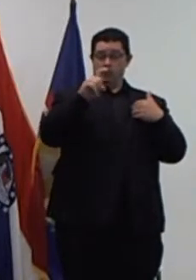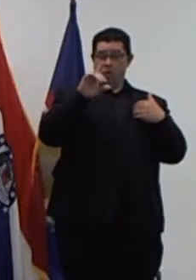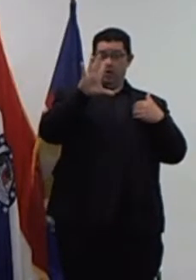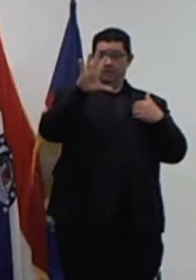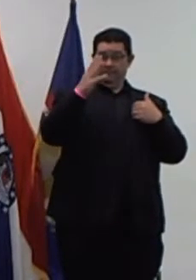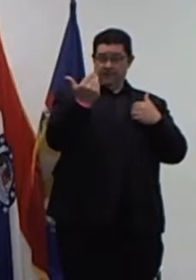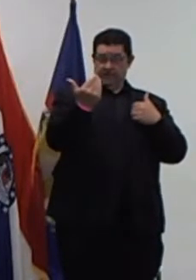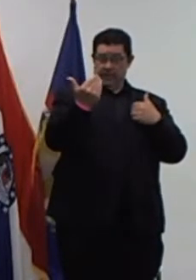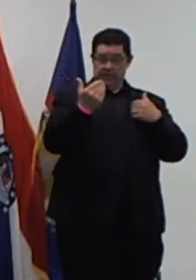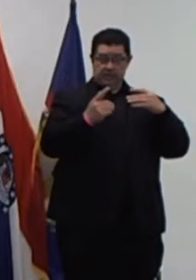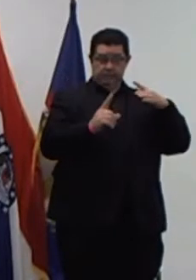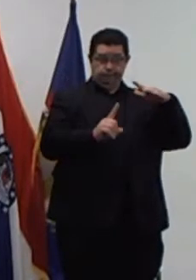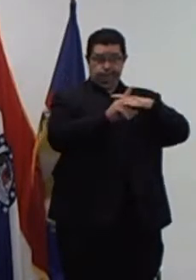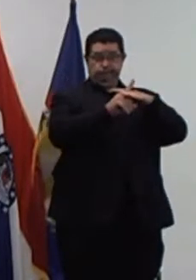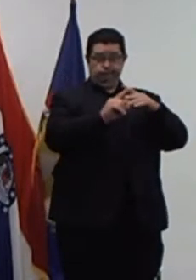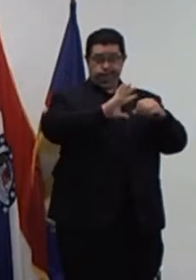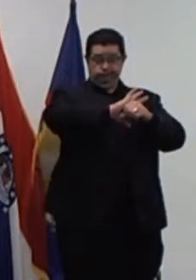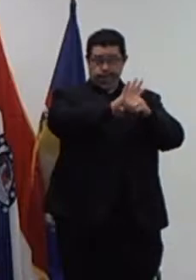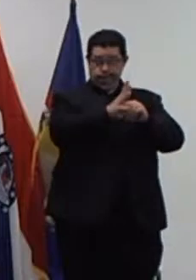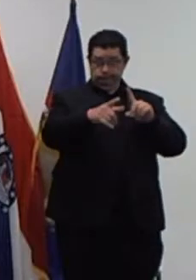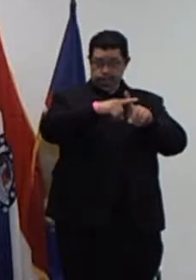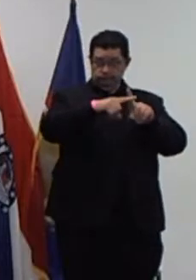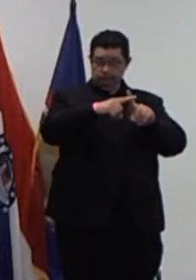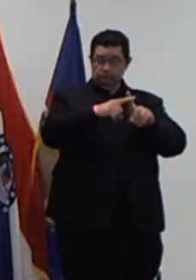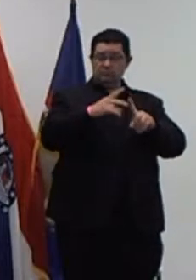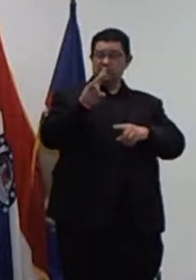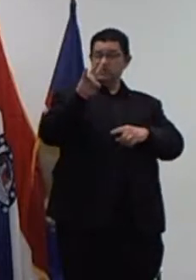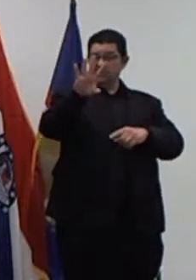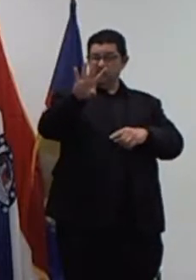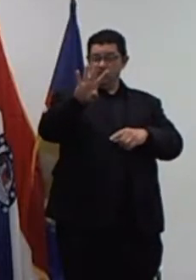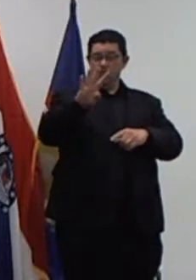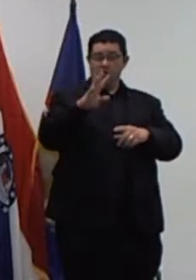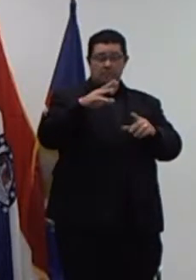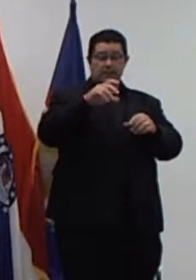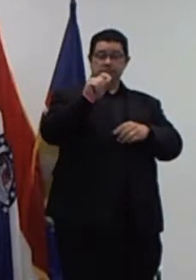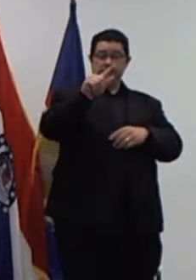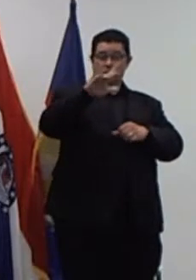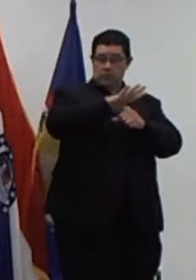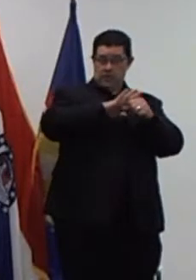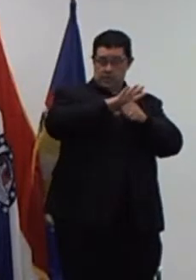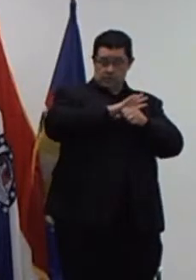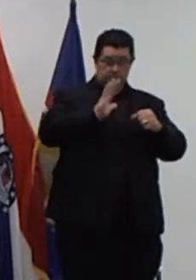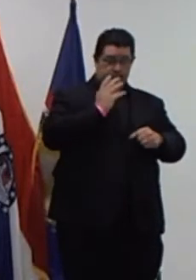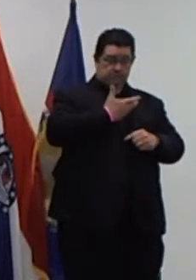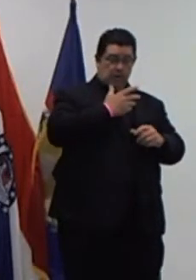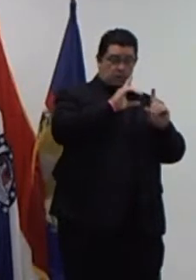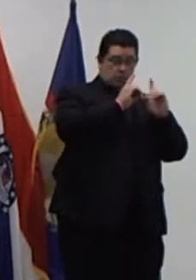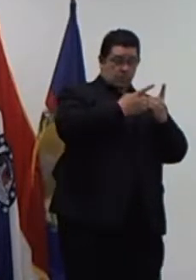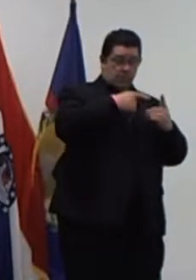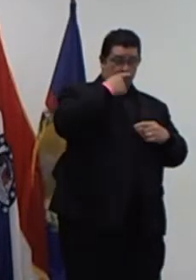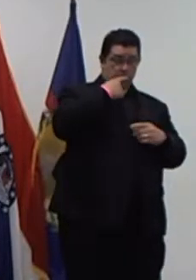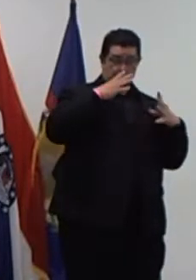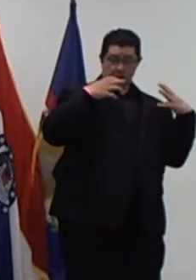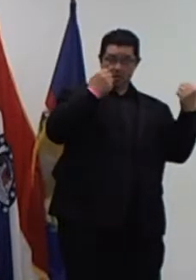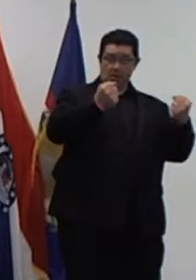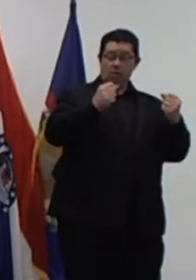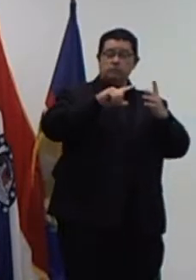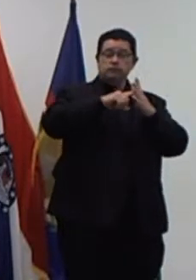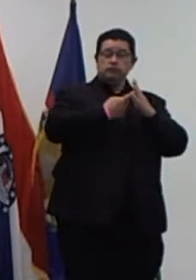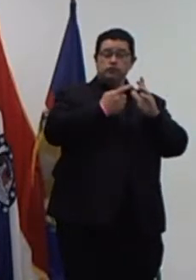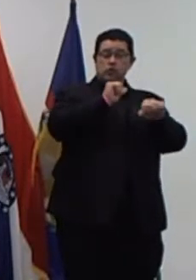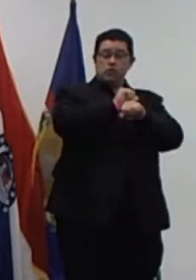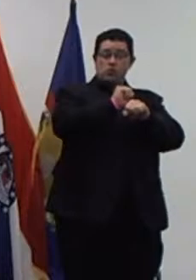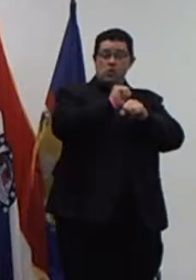outbreaks. 74 of them have been in St. Louis County. Our Department of Public Health began working with our St. Louis